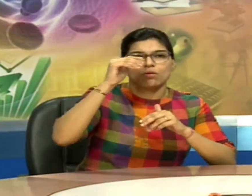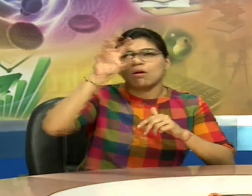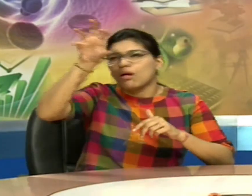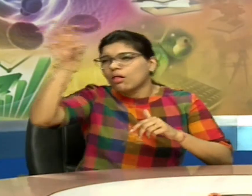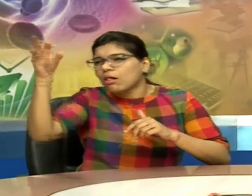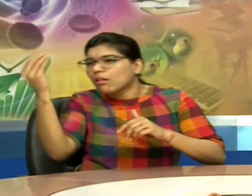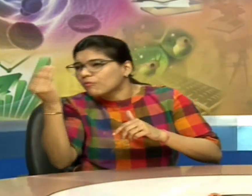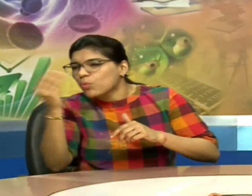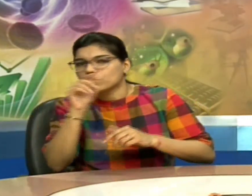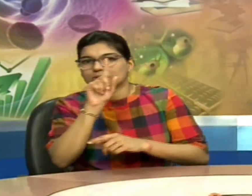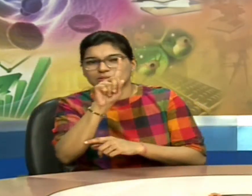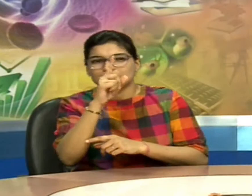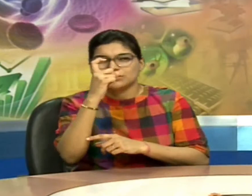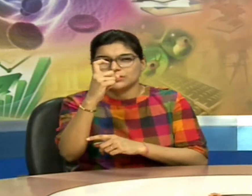Some people already know that